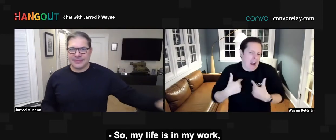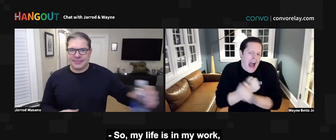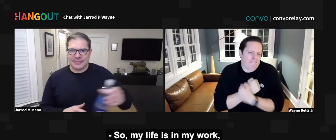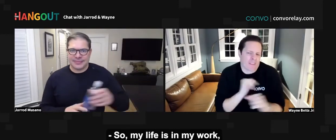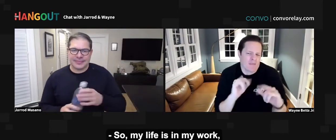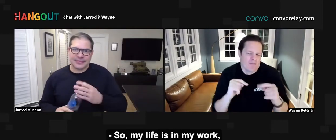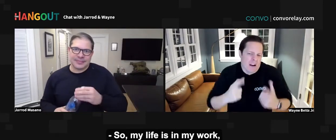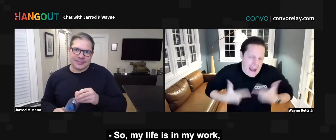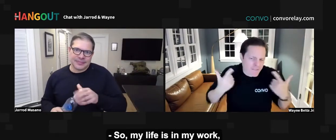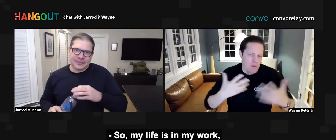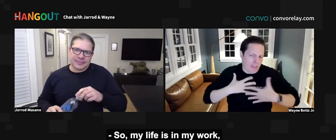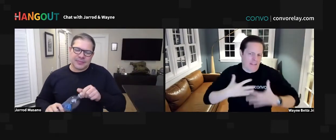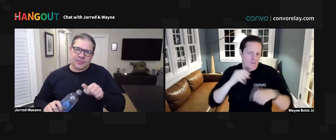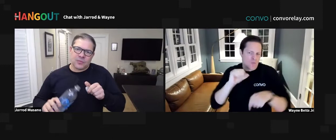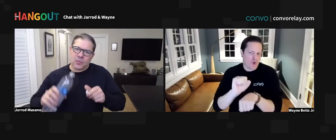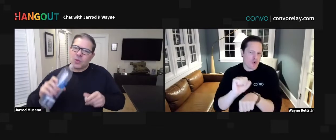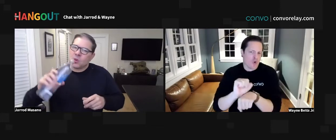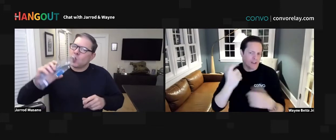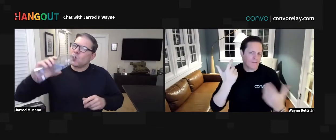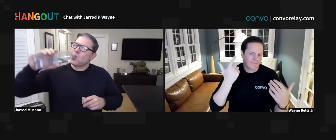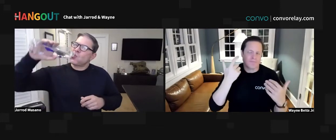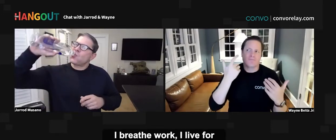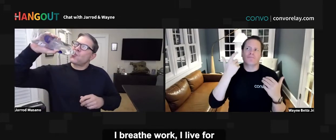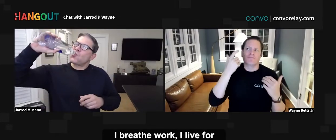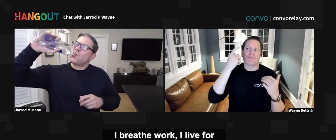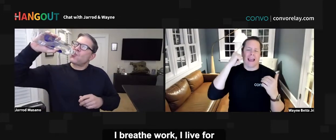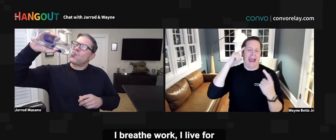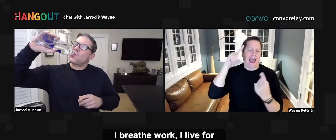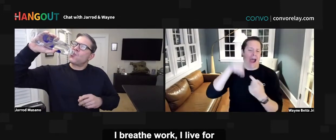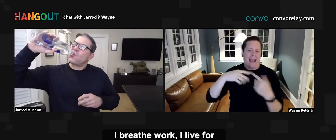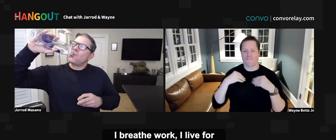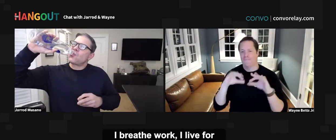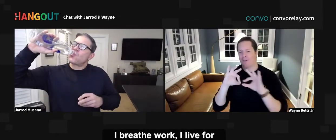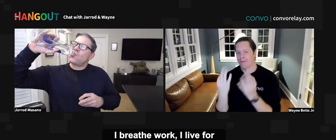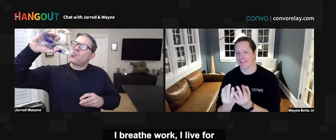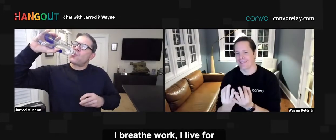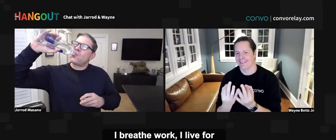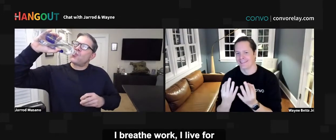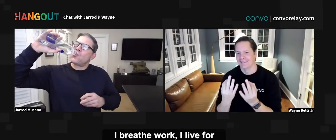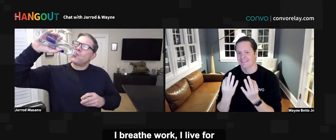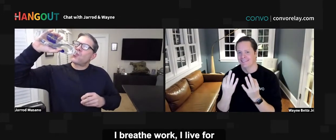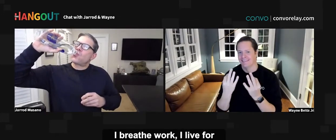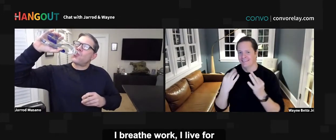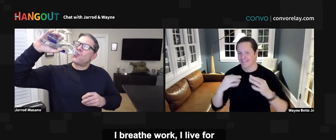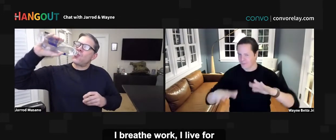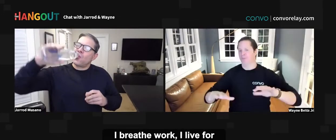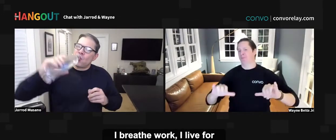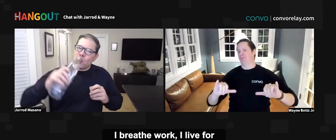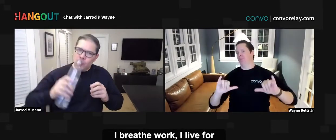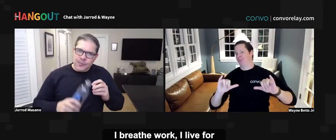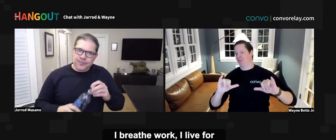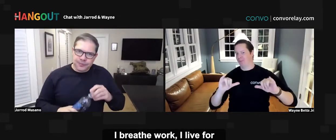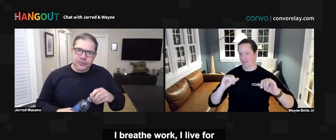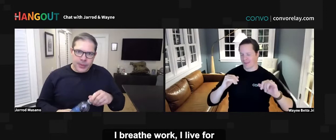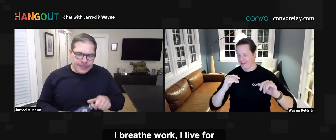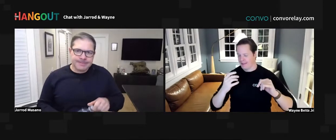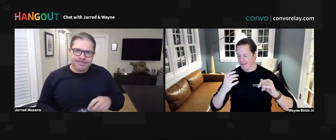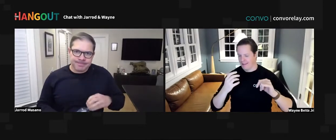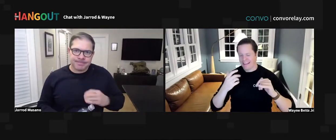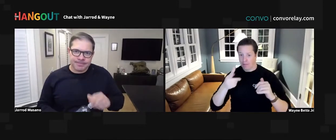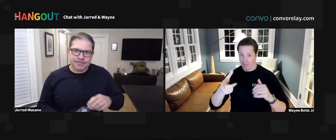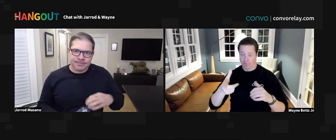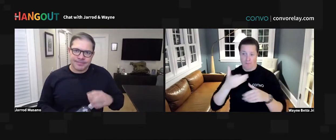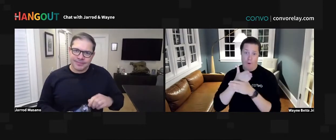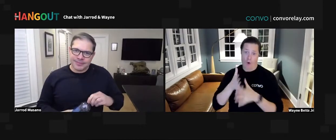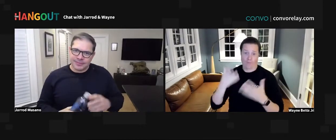my life is consumed by work. First of all, I love it. I breathe work. I live for work, but I do have a family.